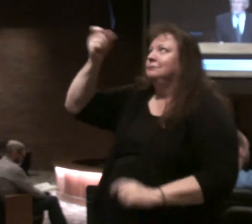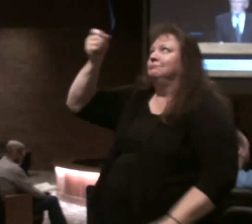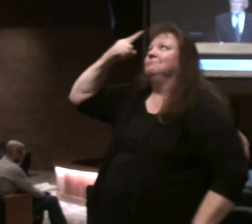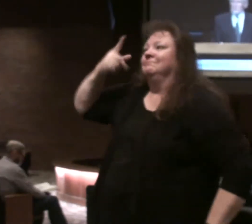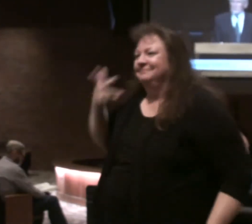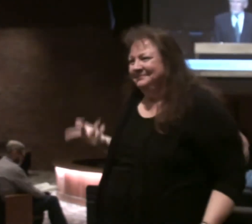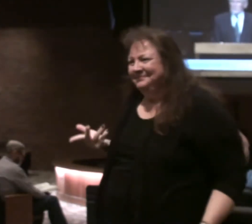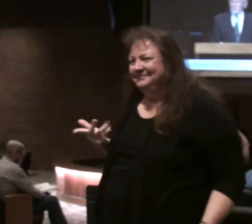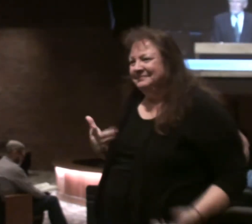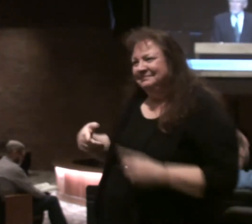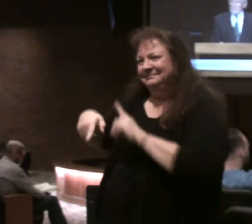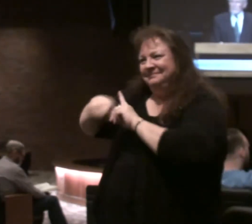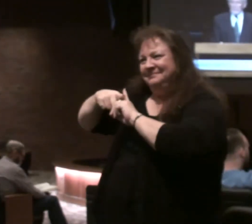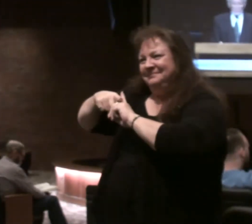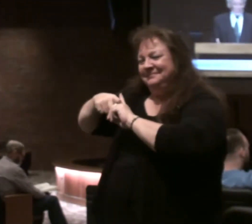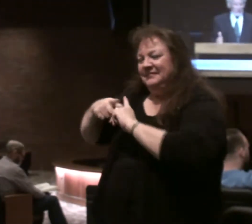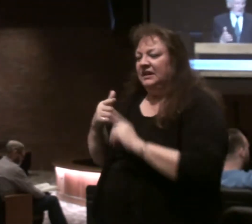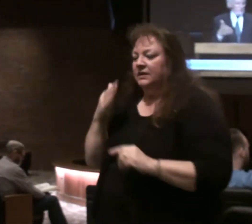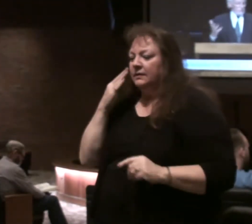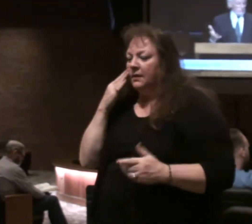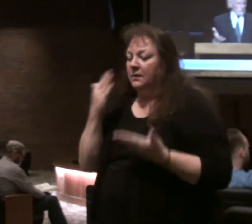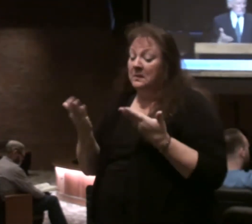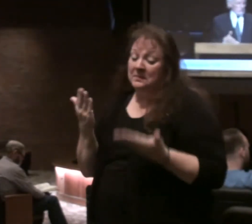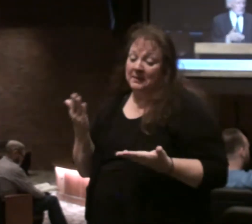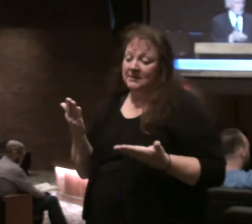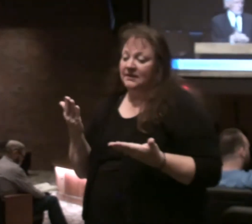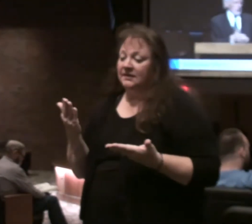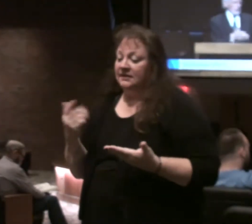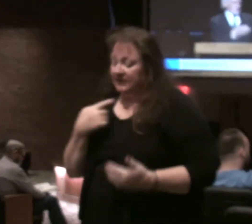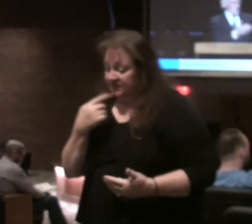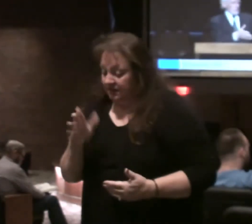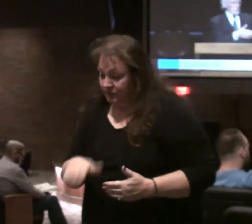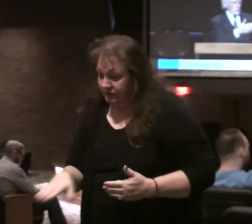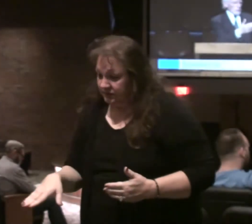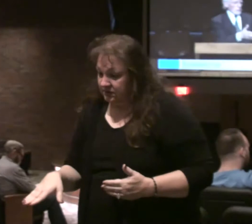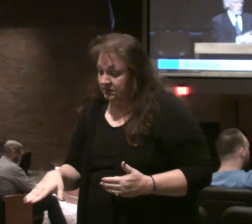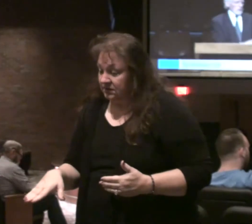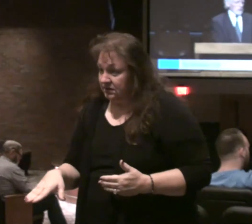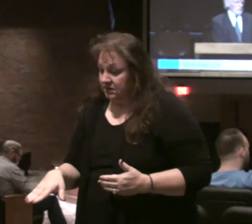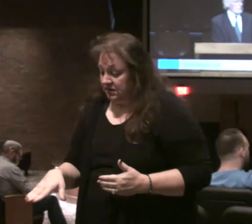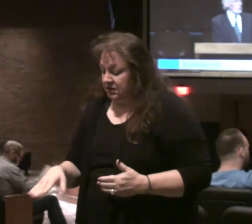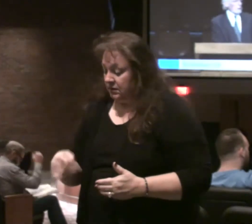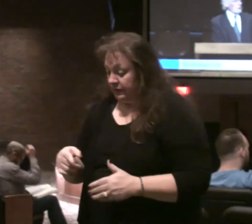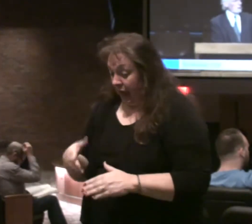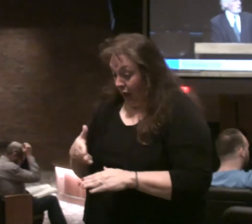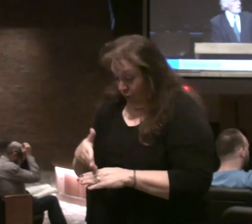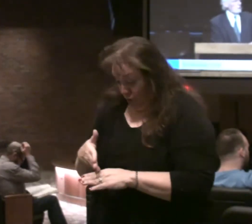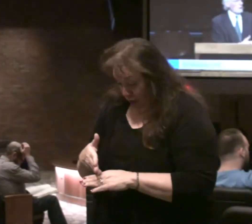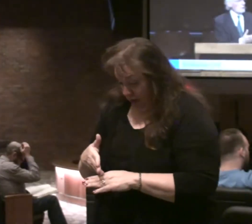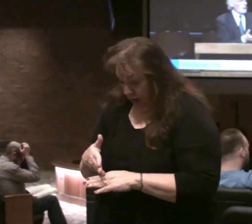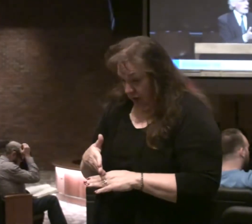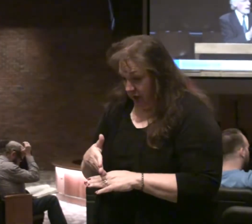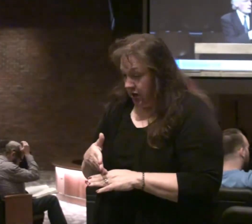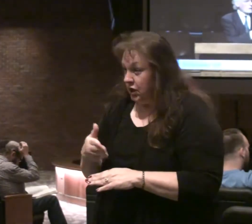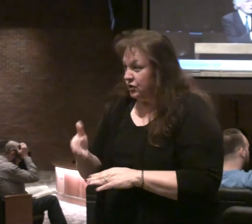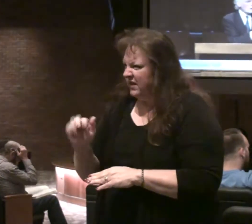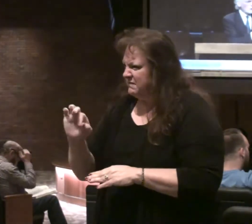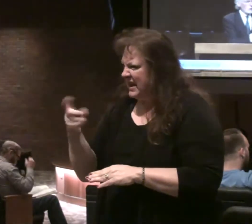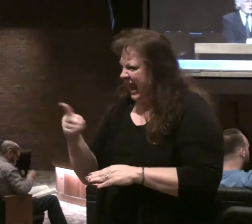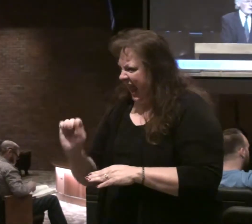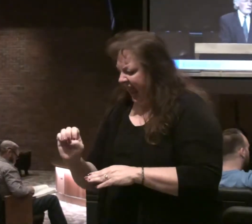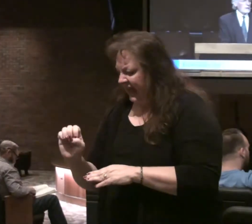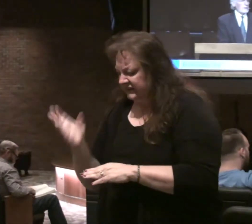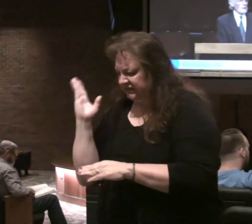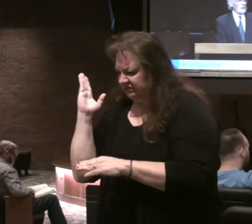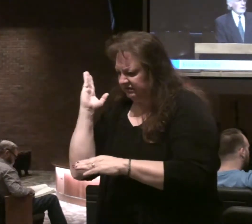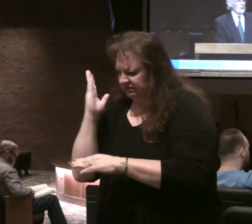advantage. You might tell your child, you told him how to cut wood, you give him that axe and he's going to